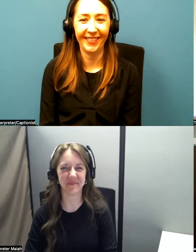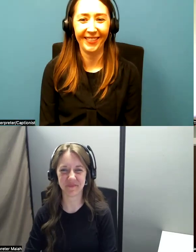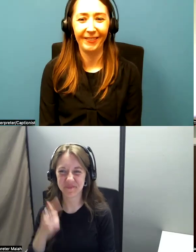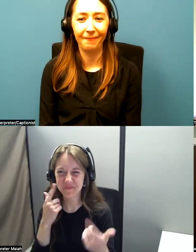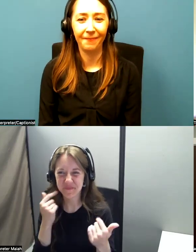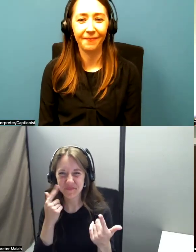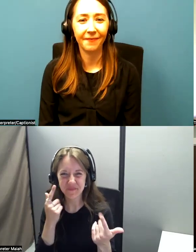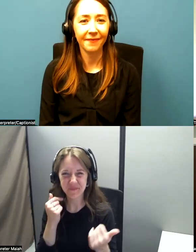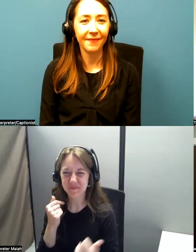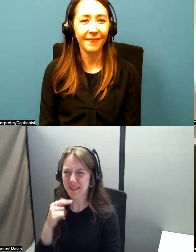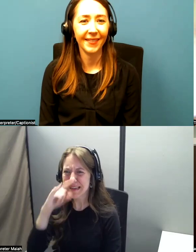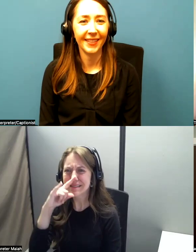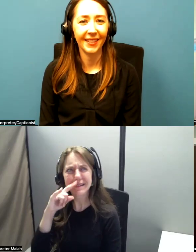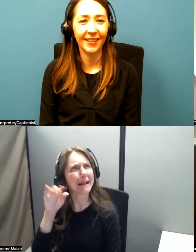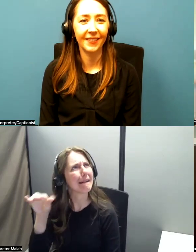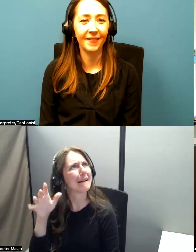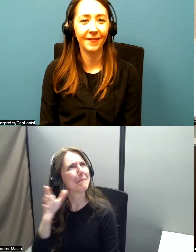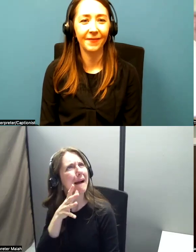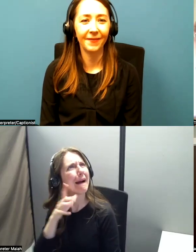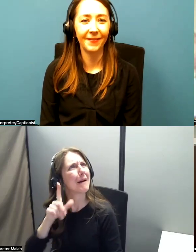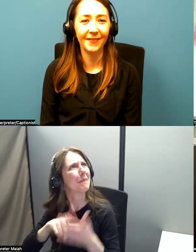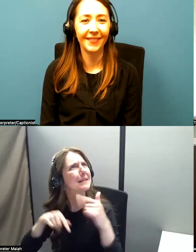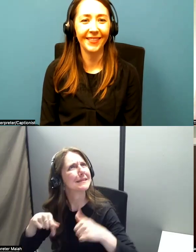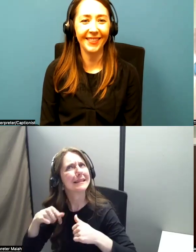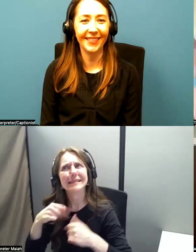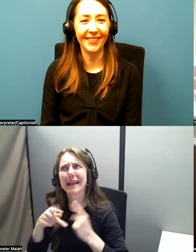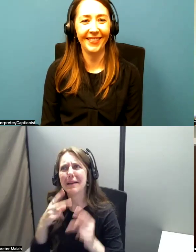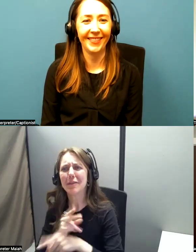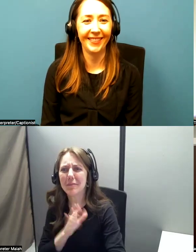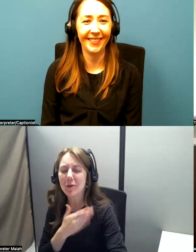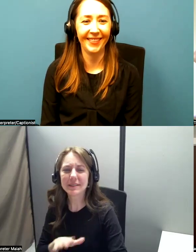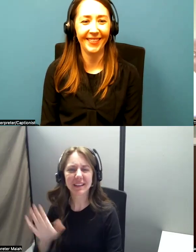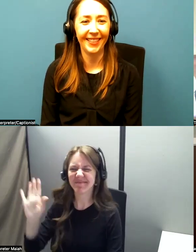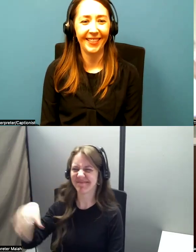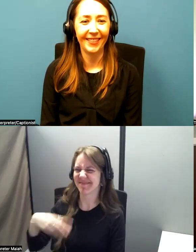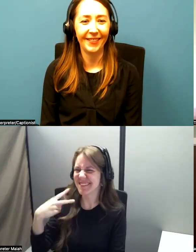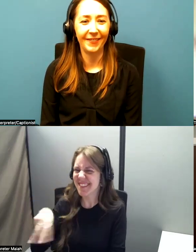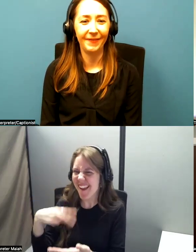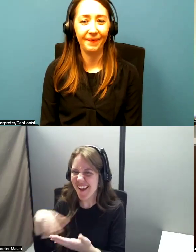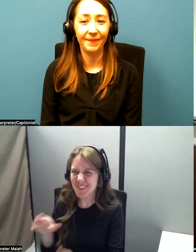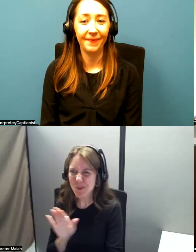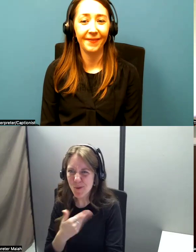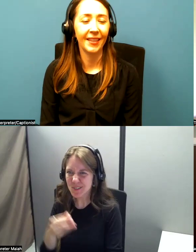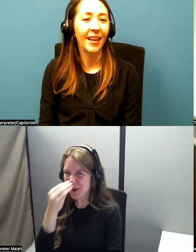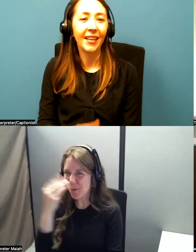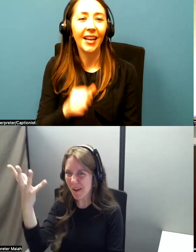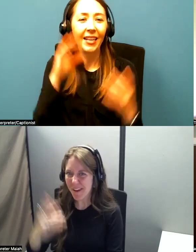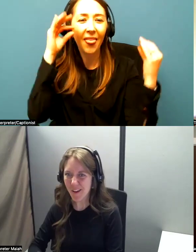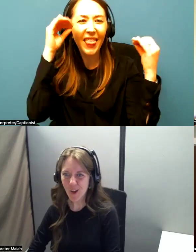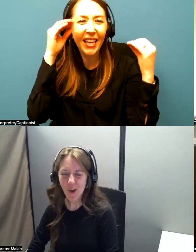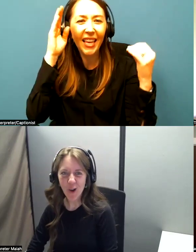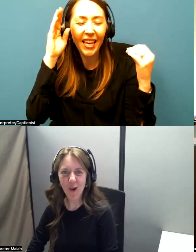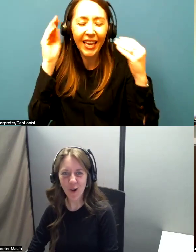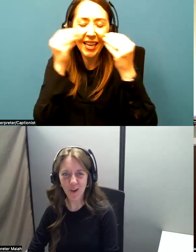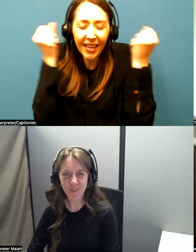Like, man, right there, I was just gone with it, dance with her, who cares? You know? Stop thinking. Yeah, Stop thinking,